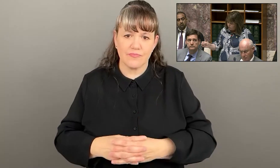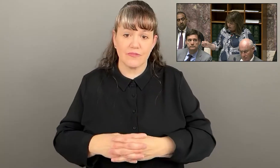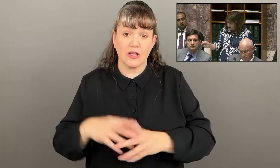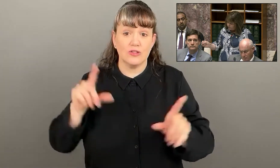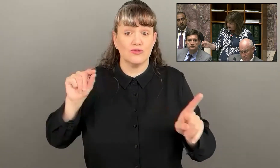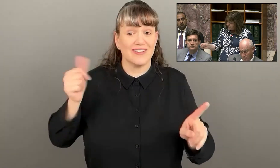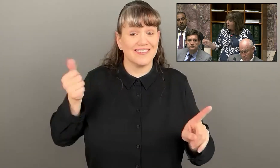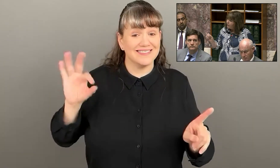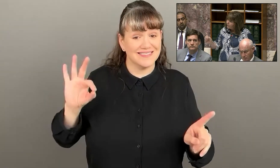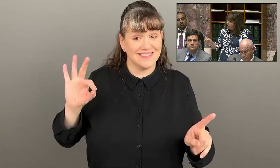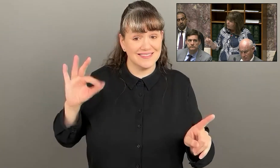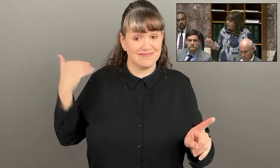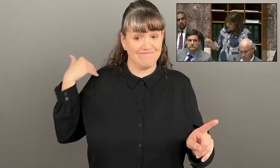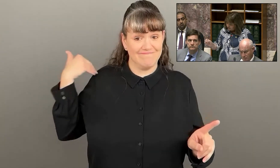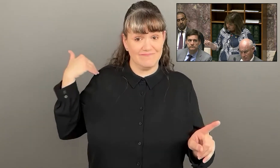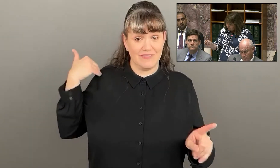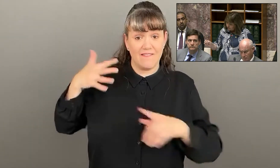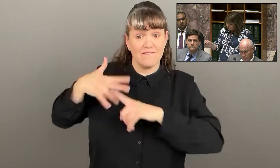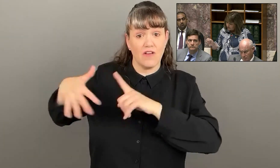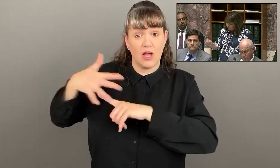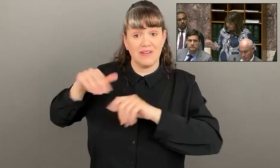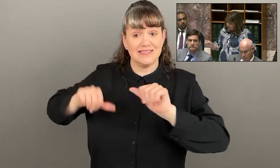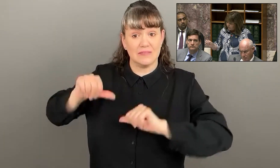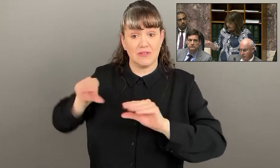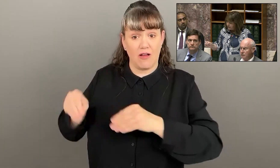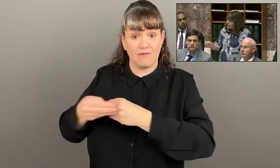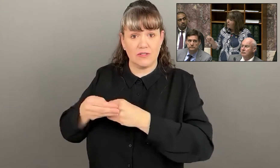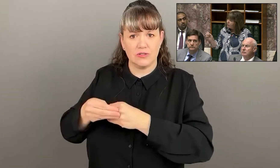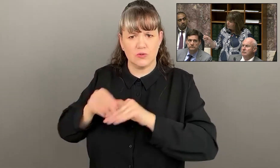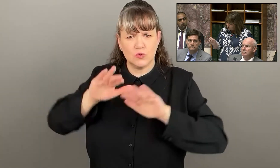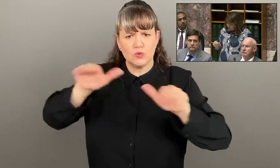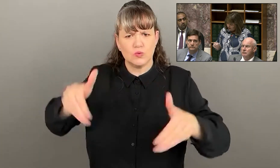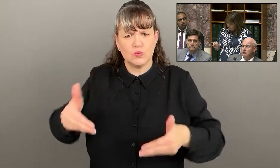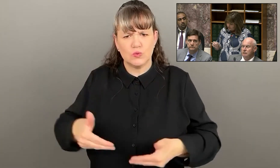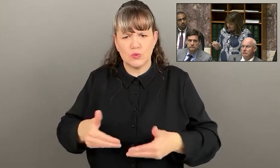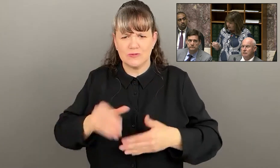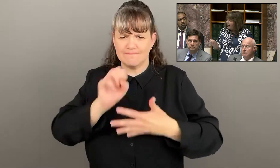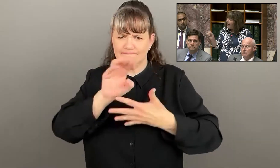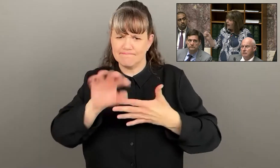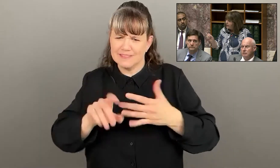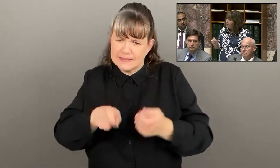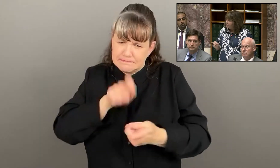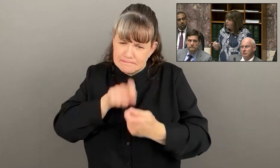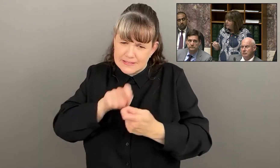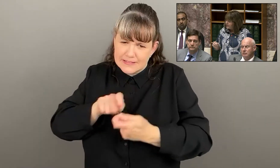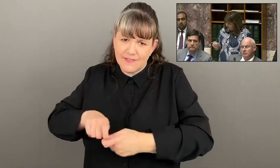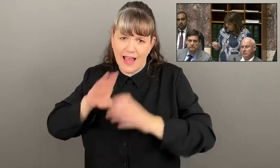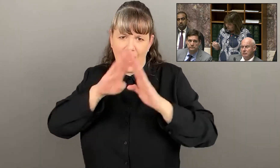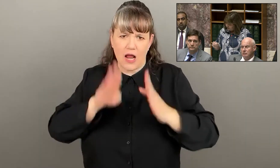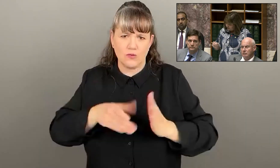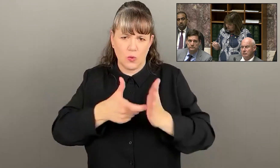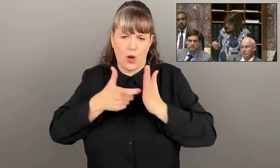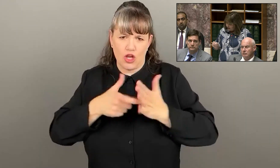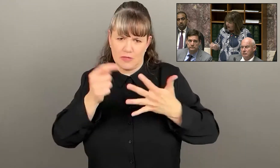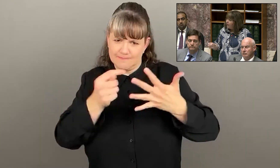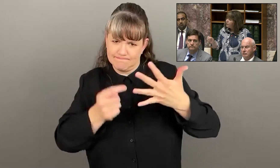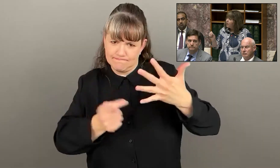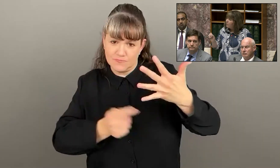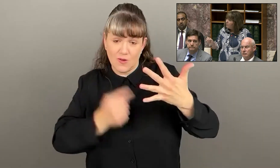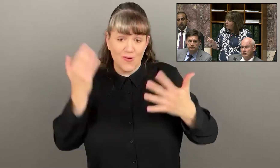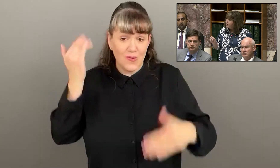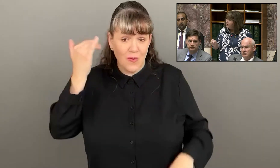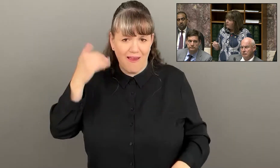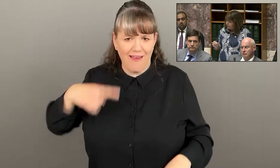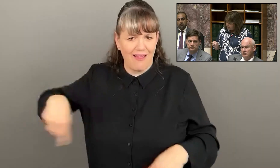housing requirements following concerns about impacts to local housing and community safety. After